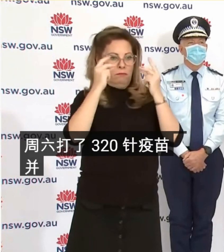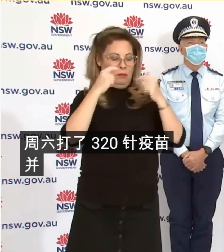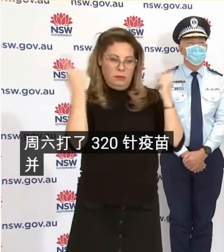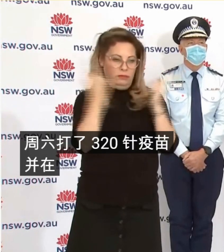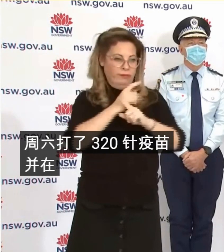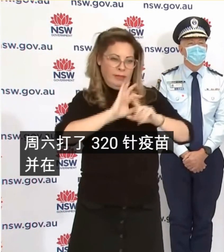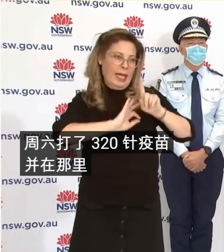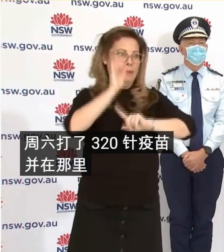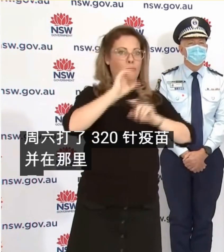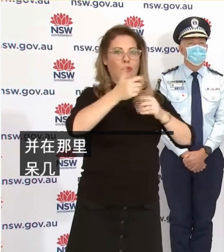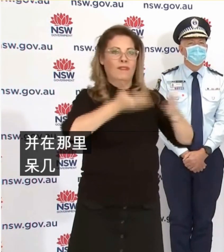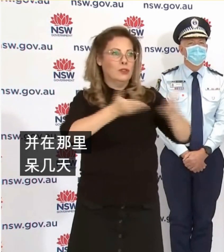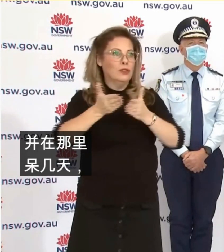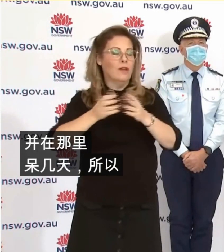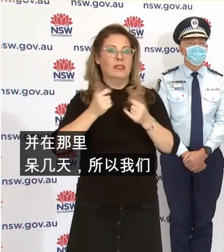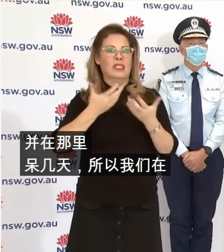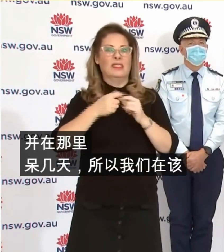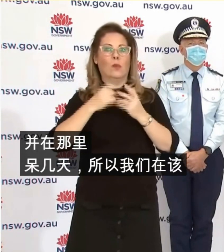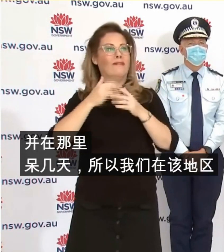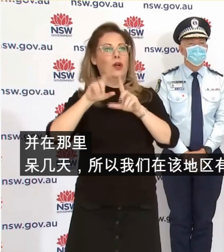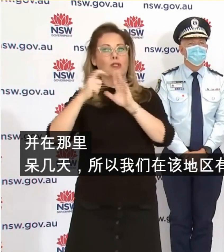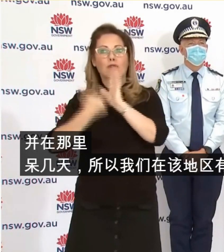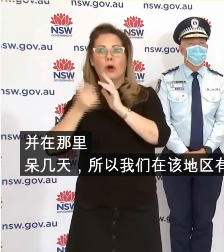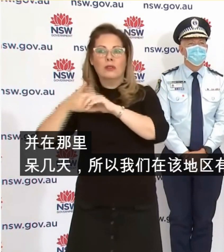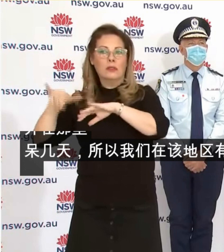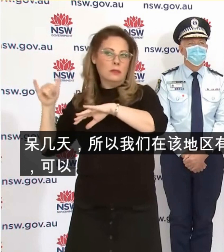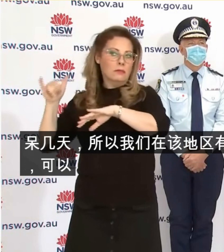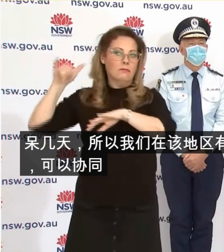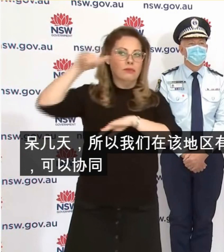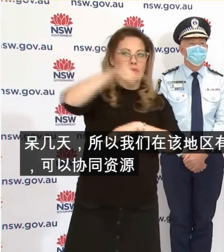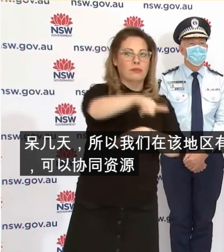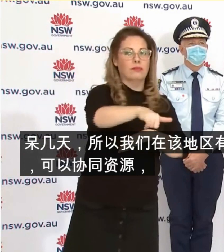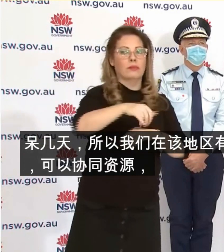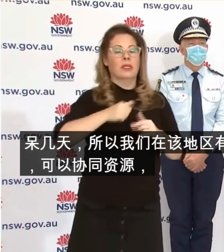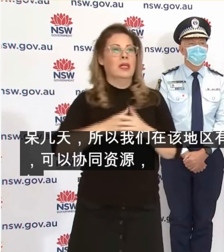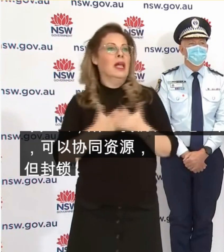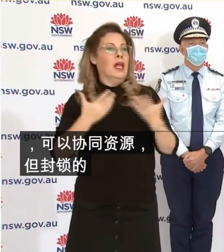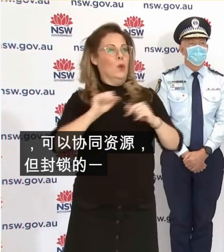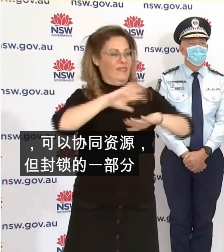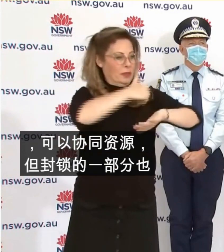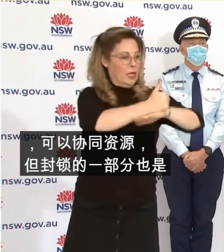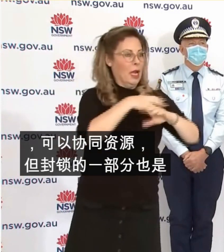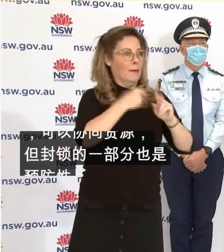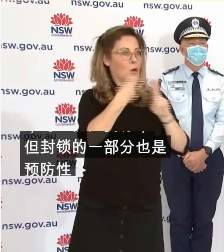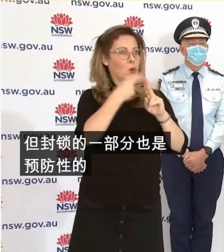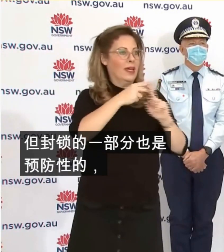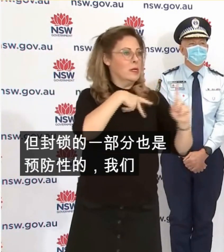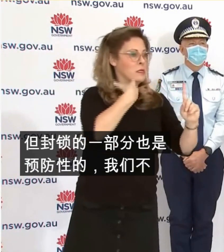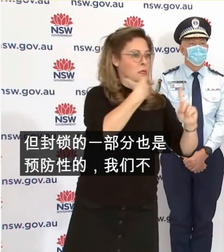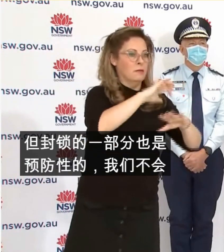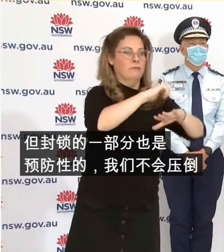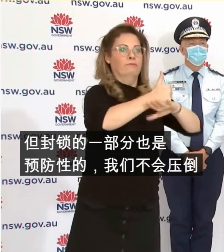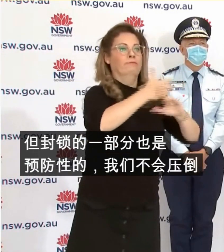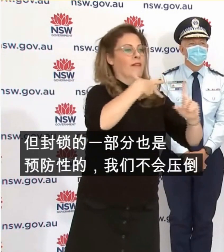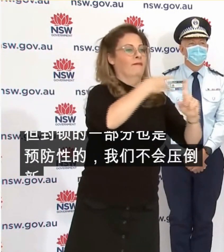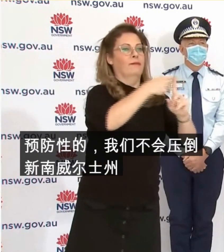shots on Saturday, and staying there for a couple of days. So we have a network in the regions that work together in the resources, but part of the lockdown is also